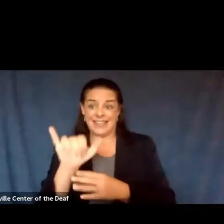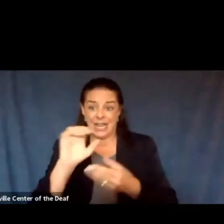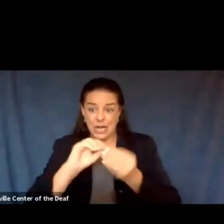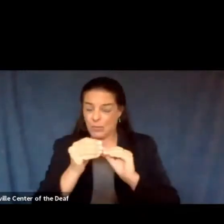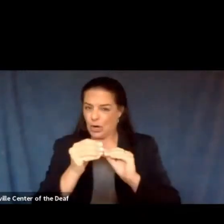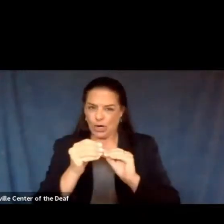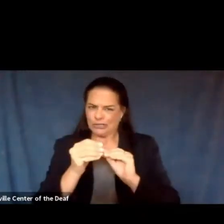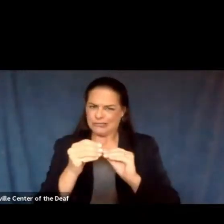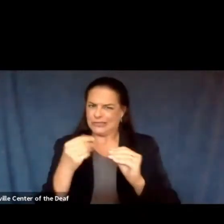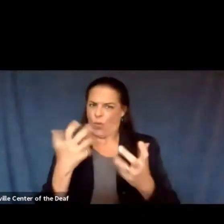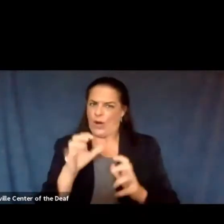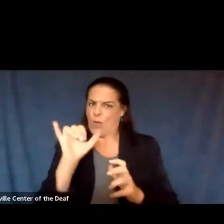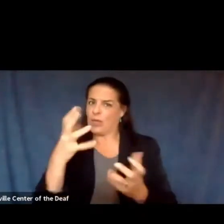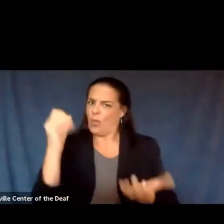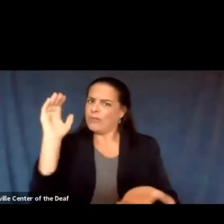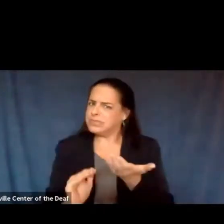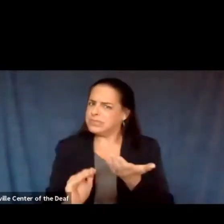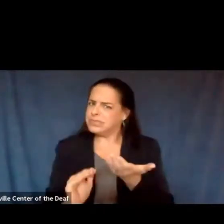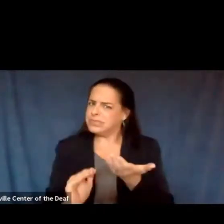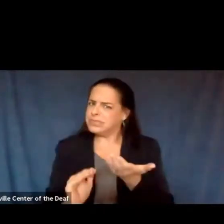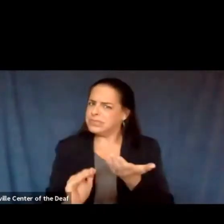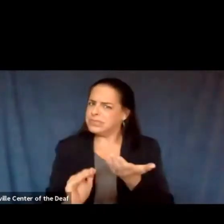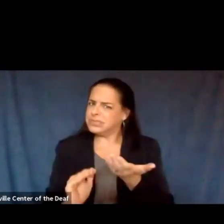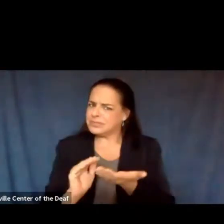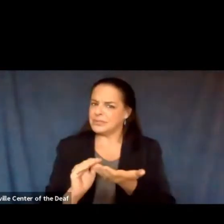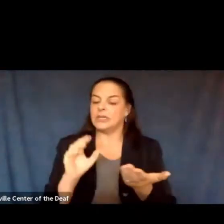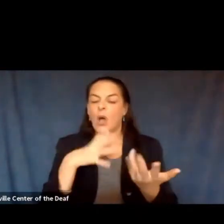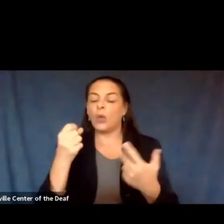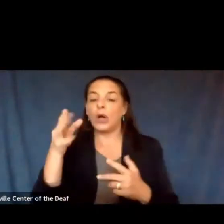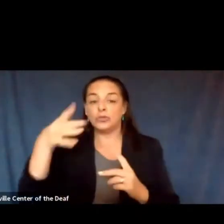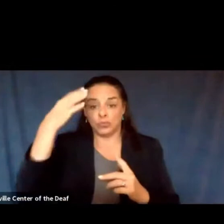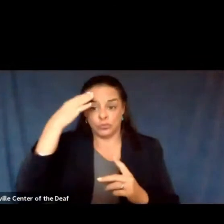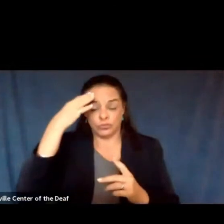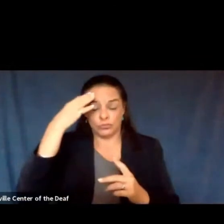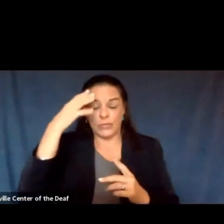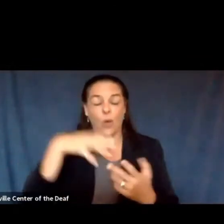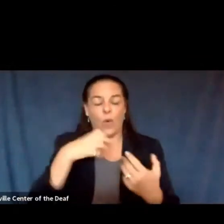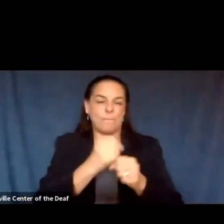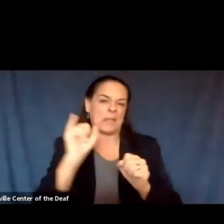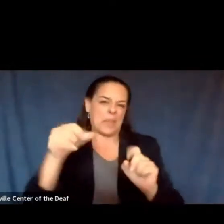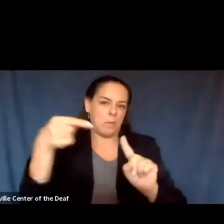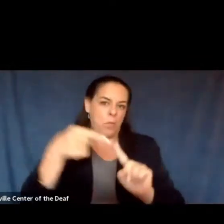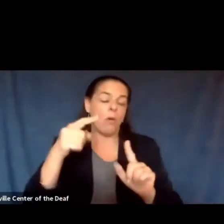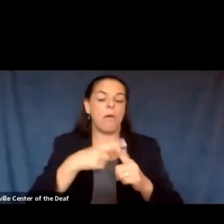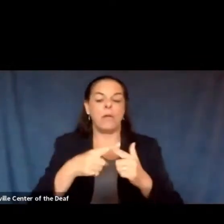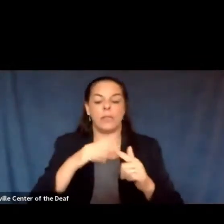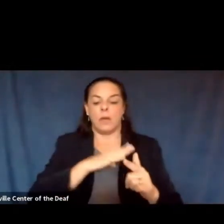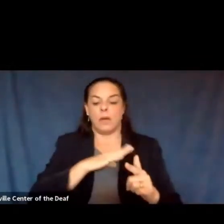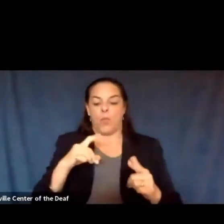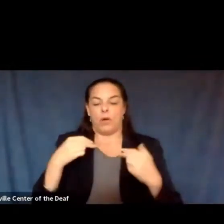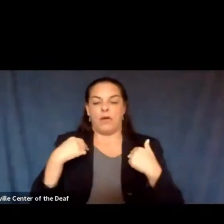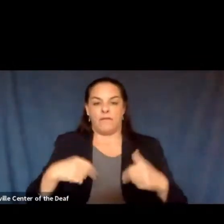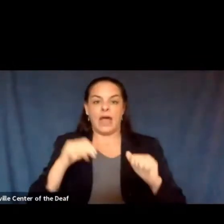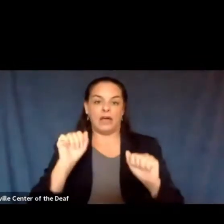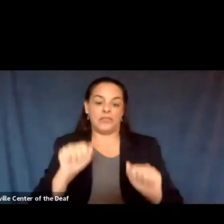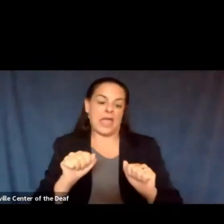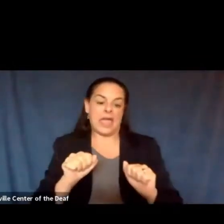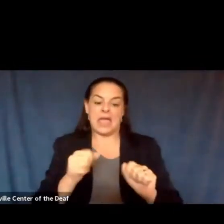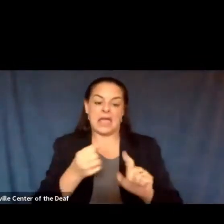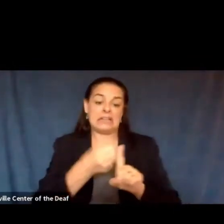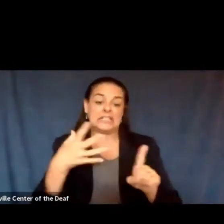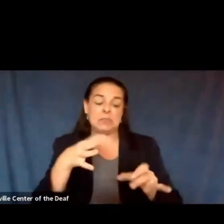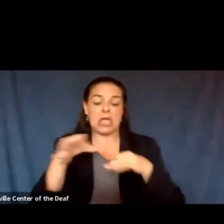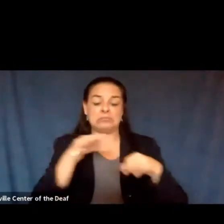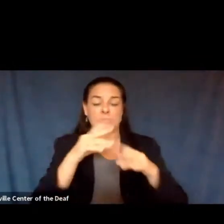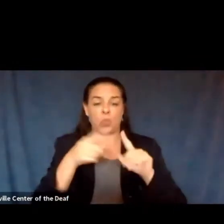for. So I just want to make that point, and then the Board of Health can expand on when they will